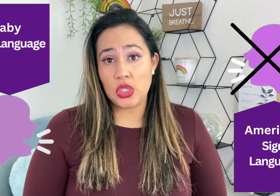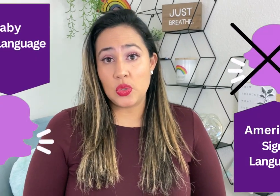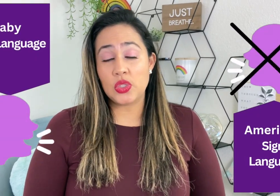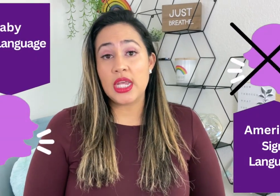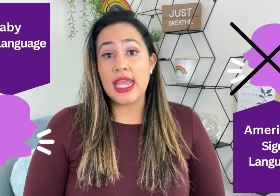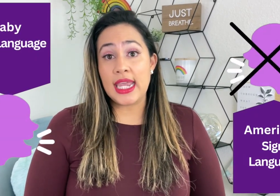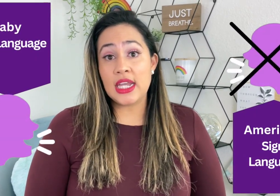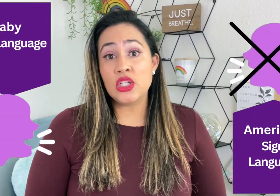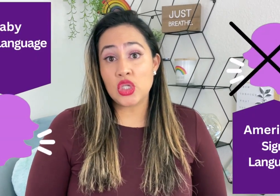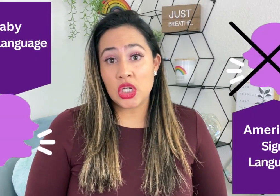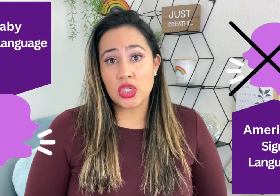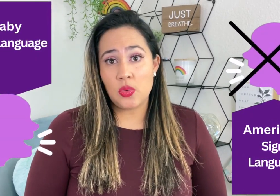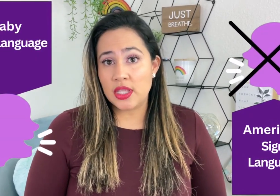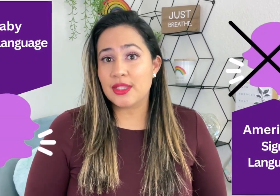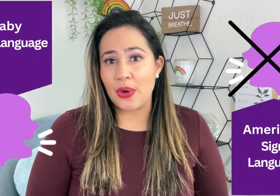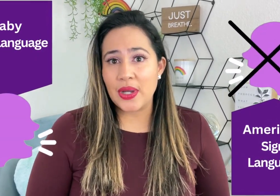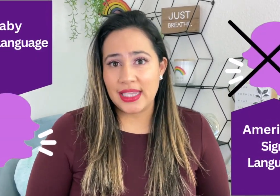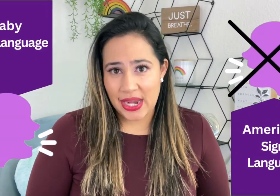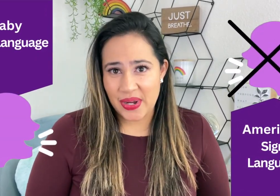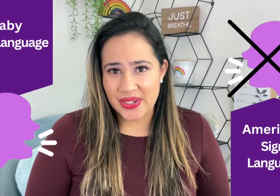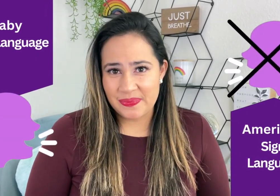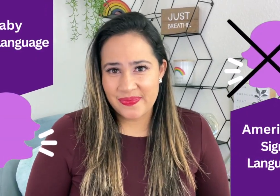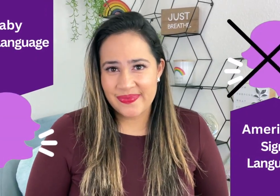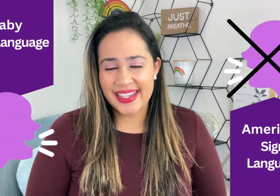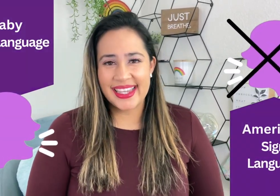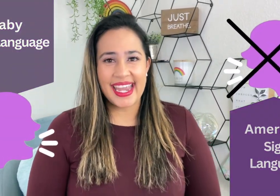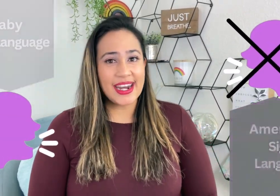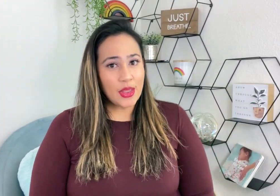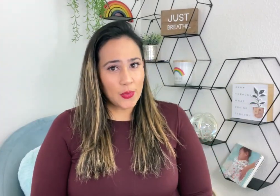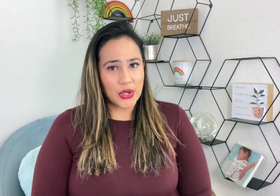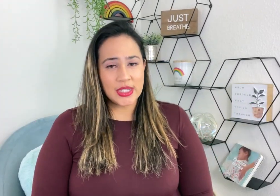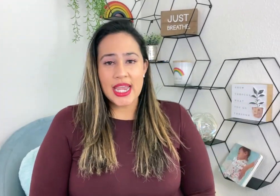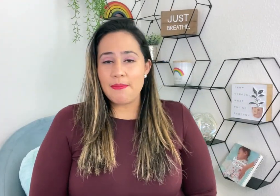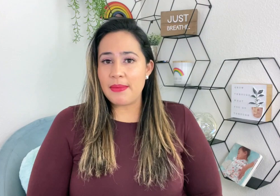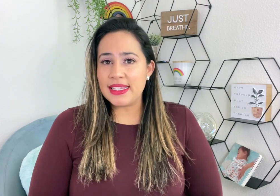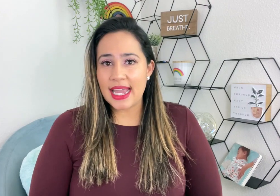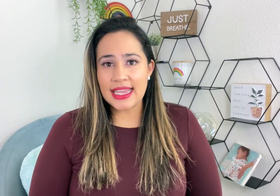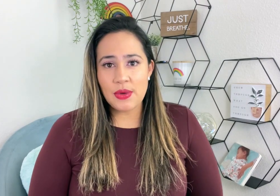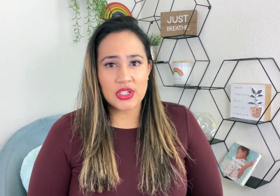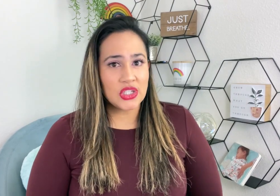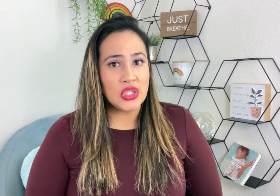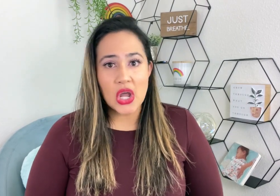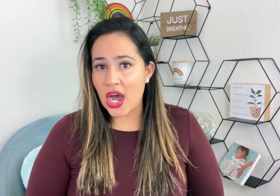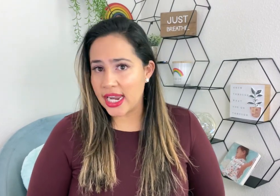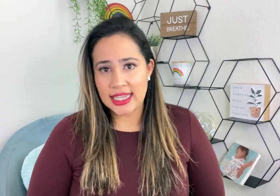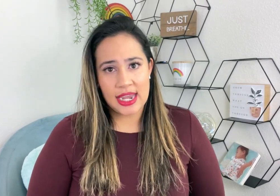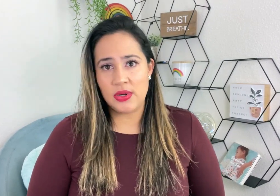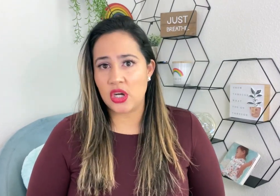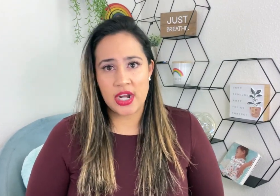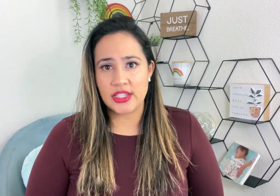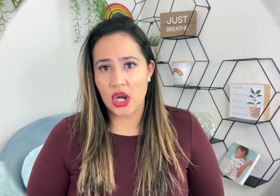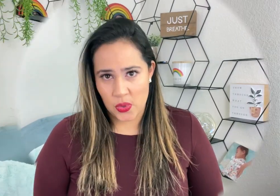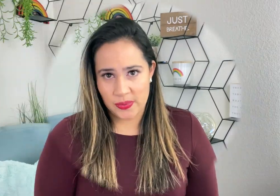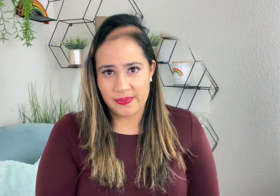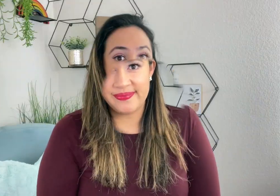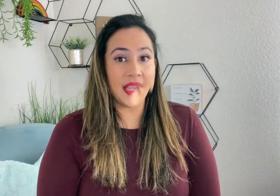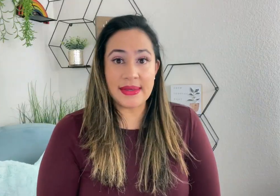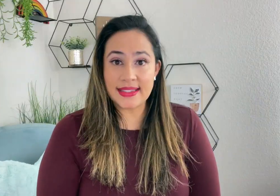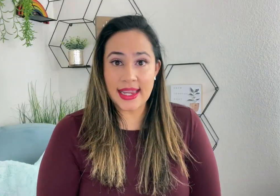used in conjunction with spoken language. In other words, baby sign language is not a language on its own. Baby sign